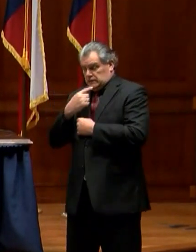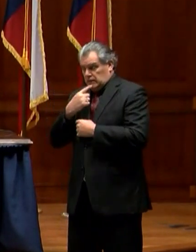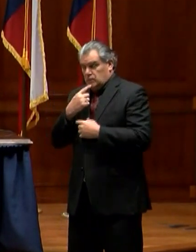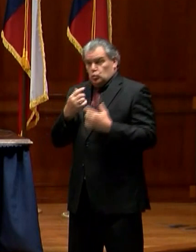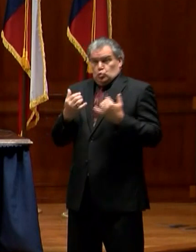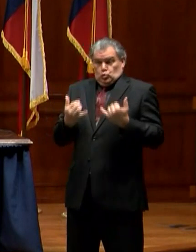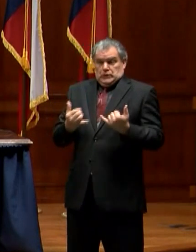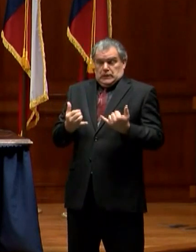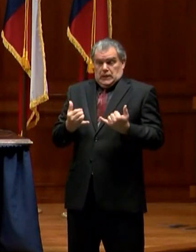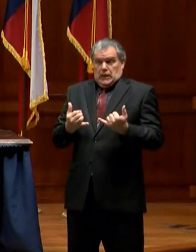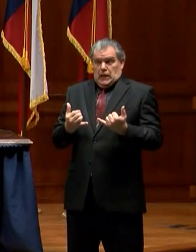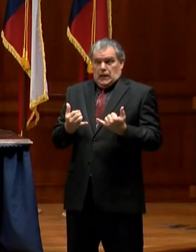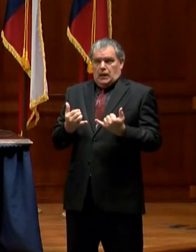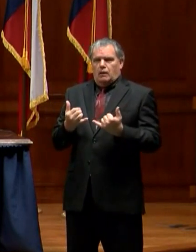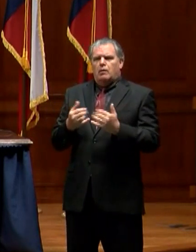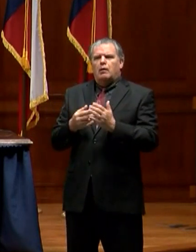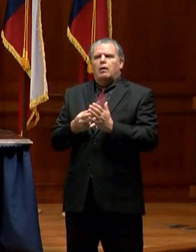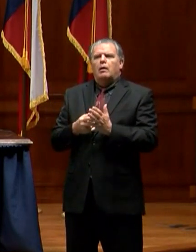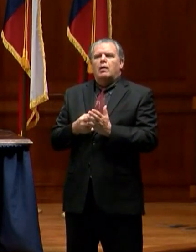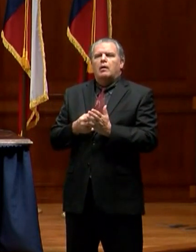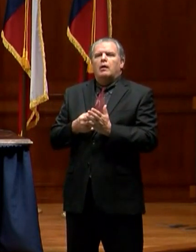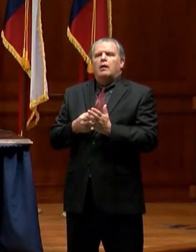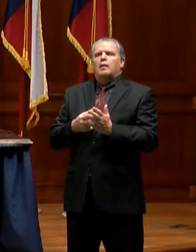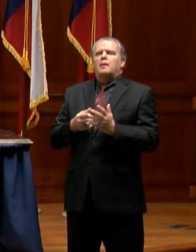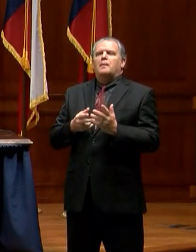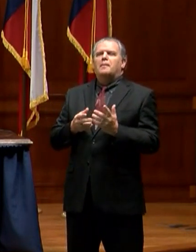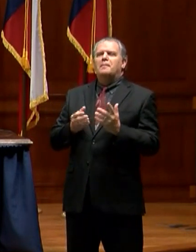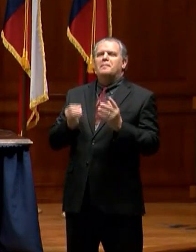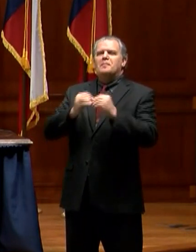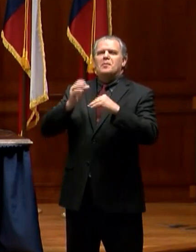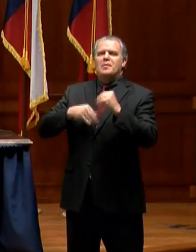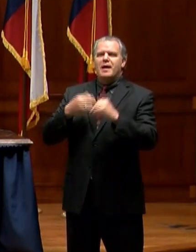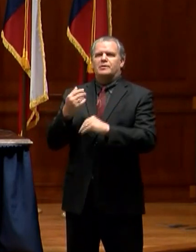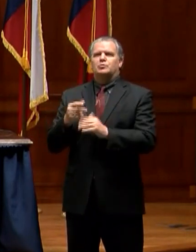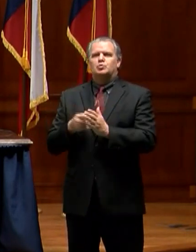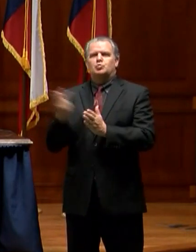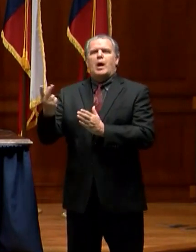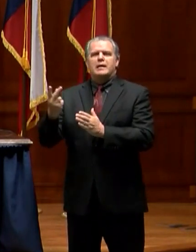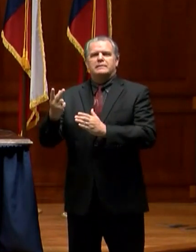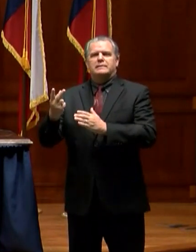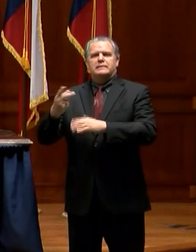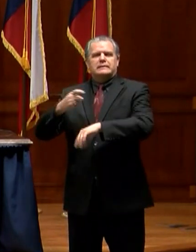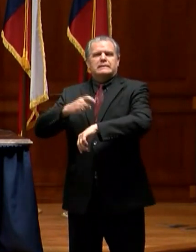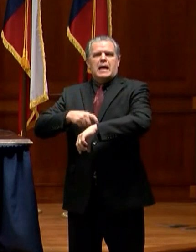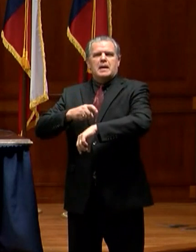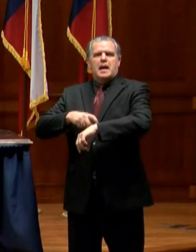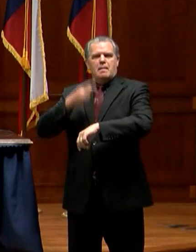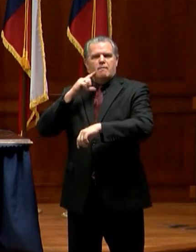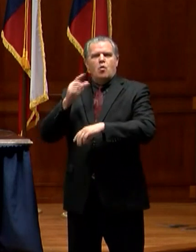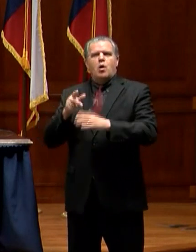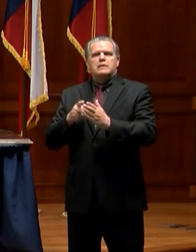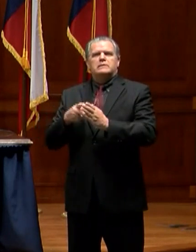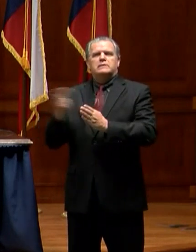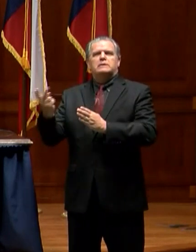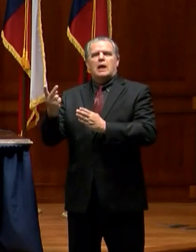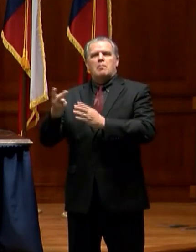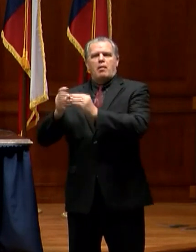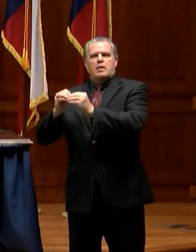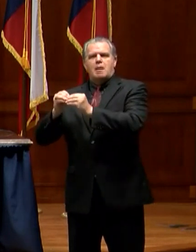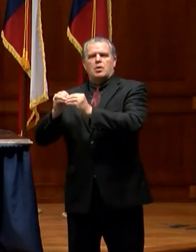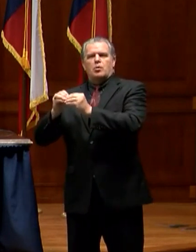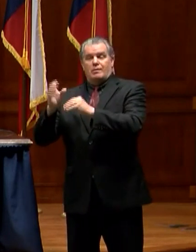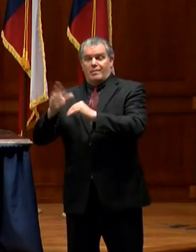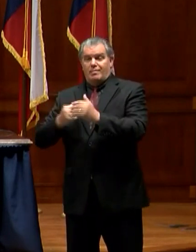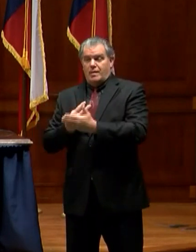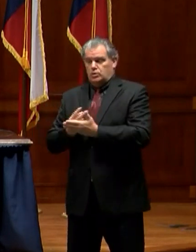it takes twice as long for the number of positive cases of COVID-19 to double than it did 2 weeks